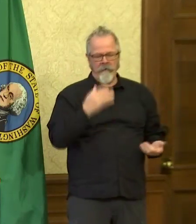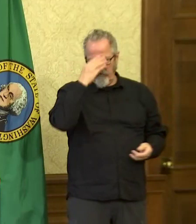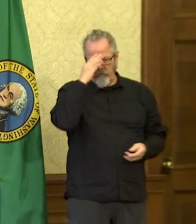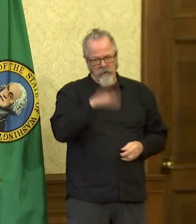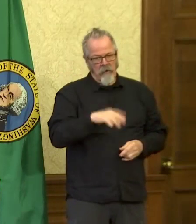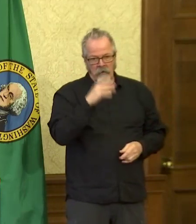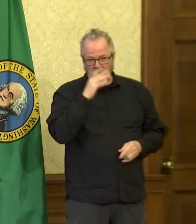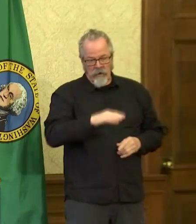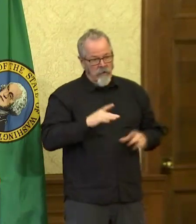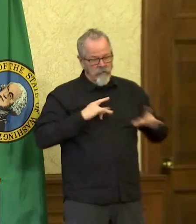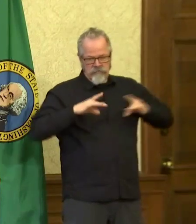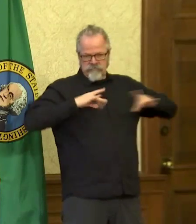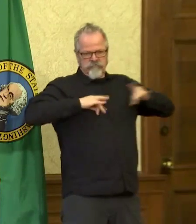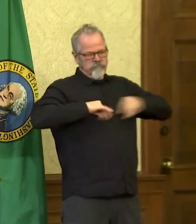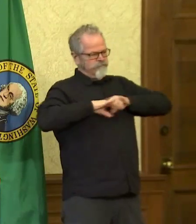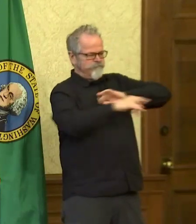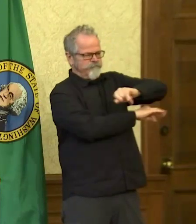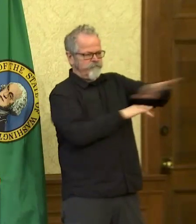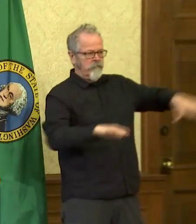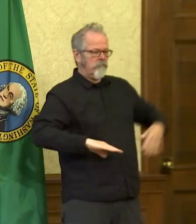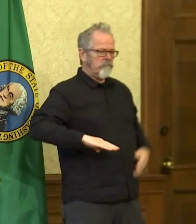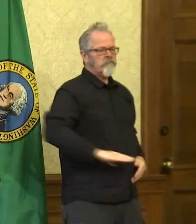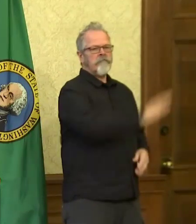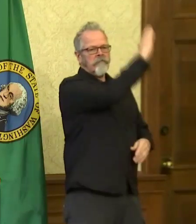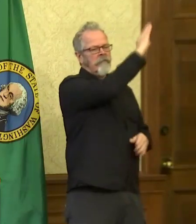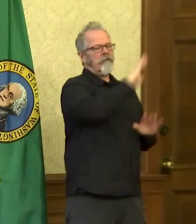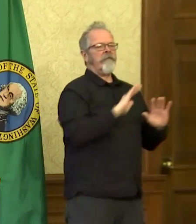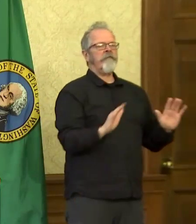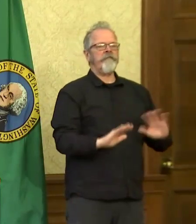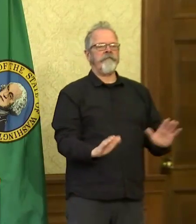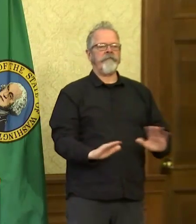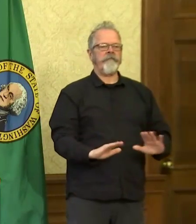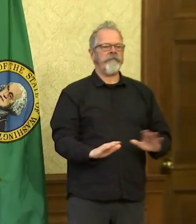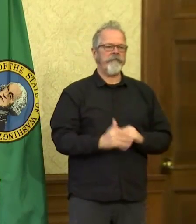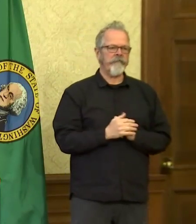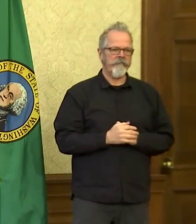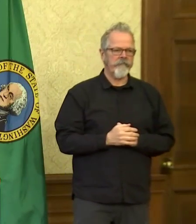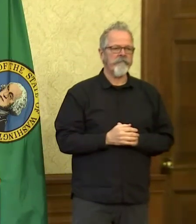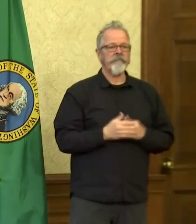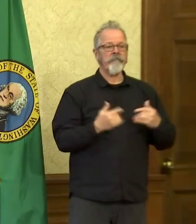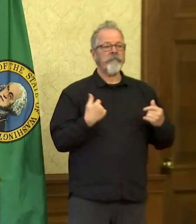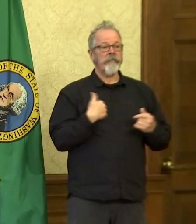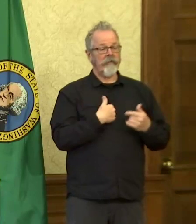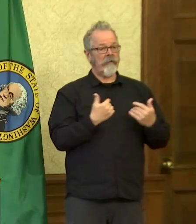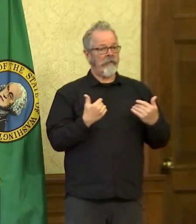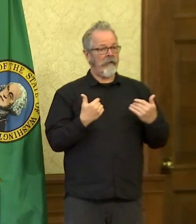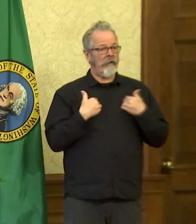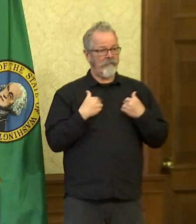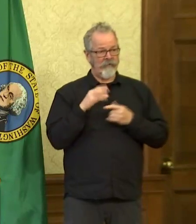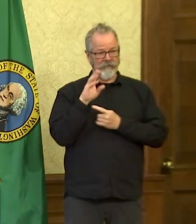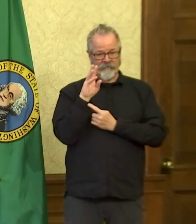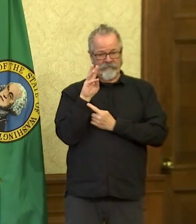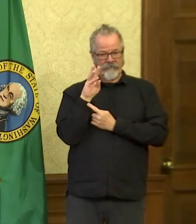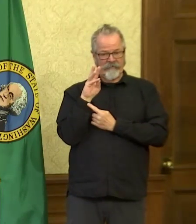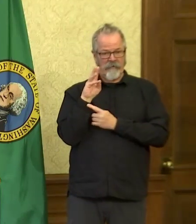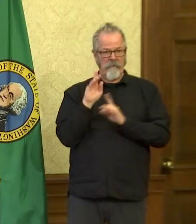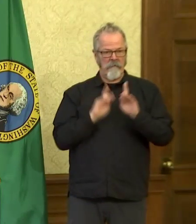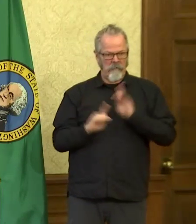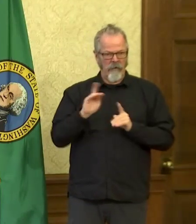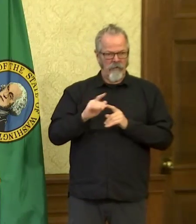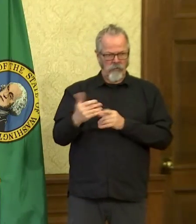our Construction Roundtable Working Group. Greg Lane, Executive Vice President of the Building Industry Association of